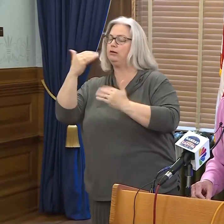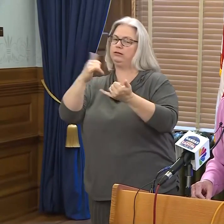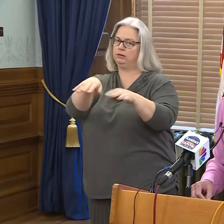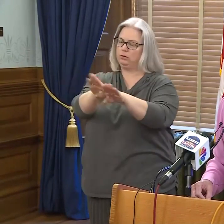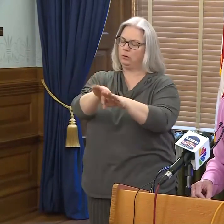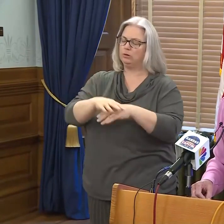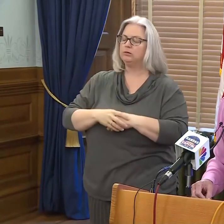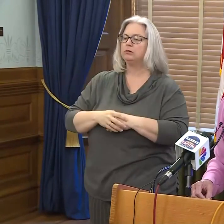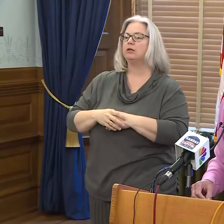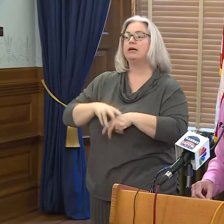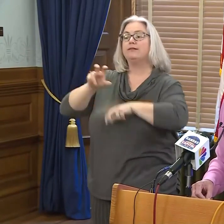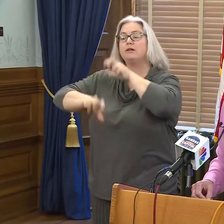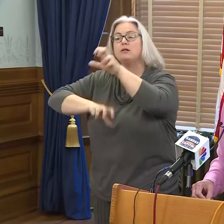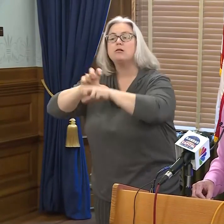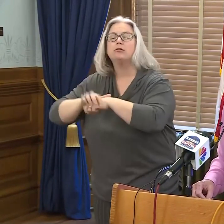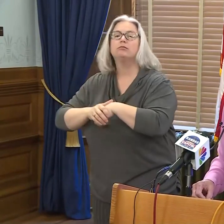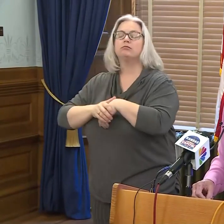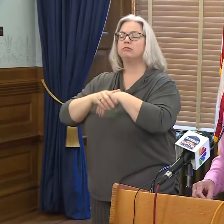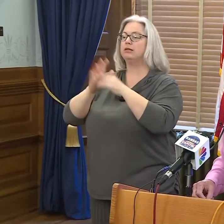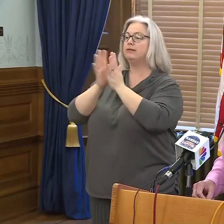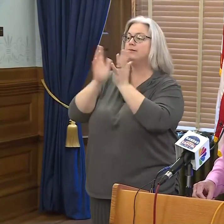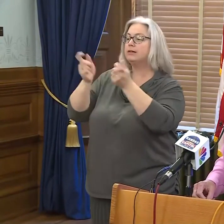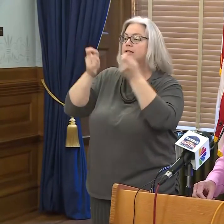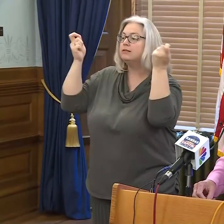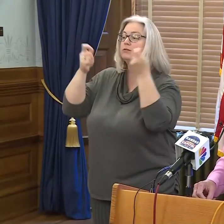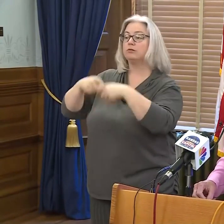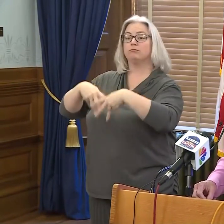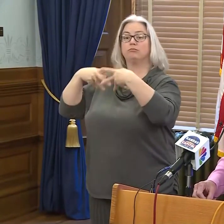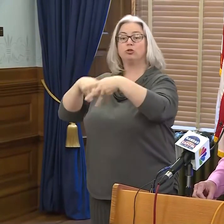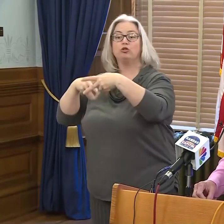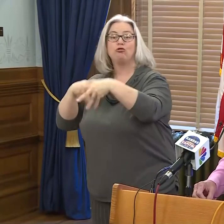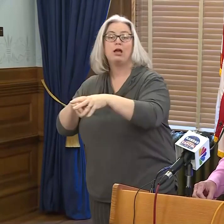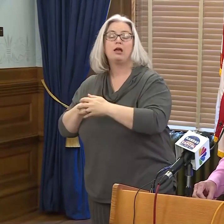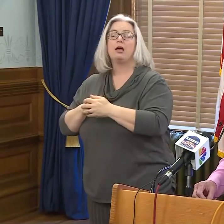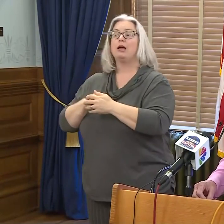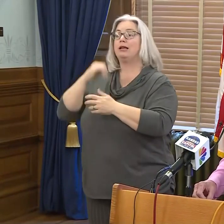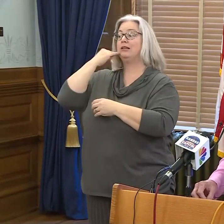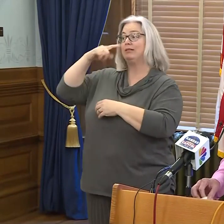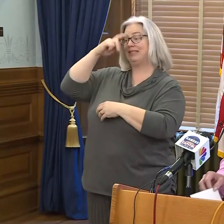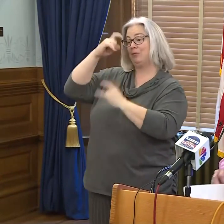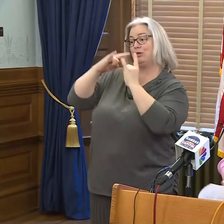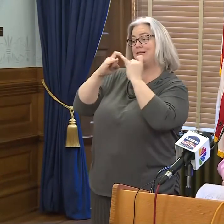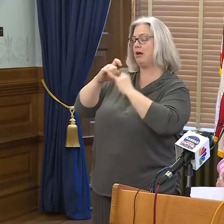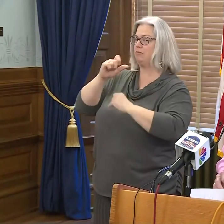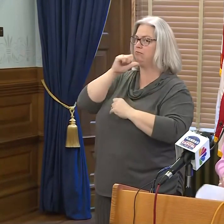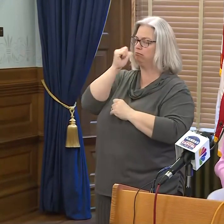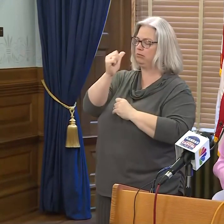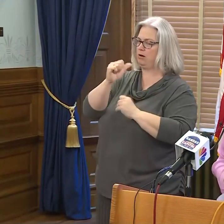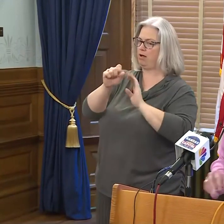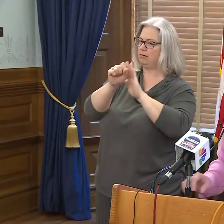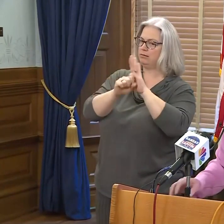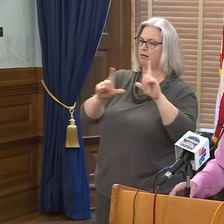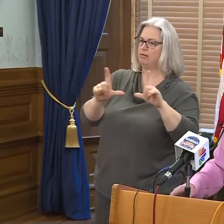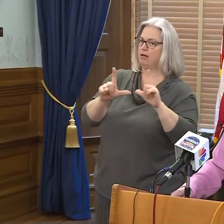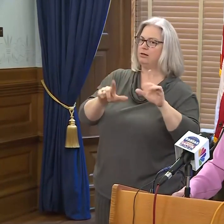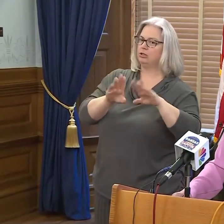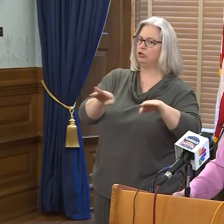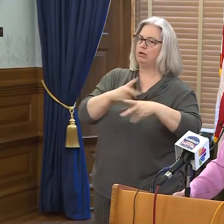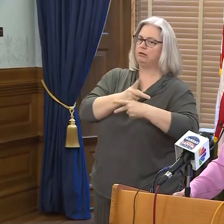fairs, festivals, and parades, summer camps that are not state-licensed child care